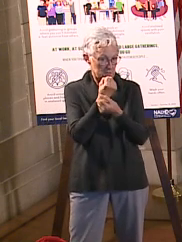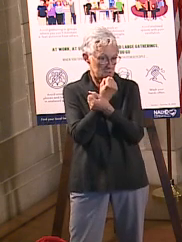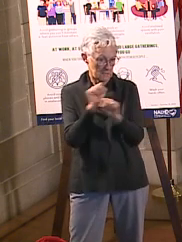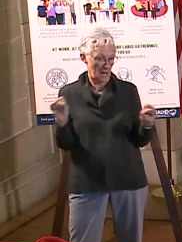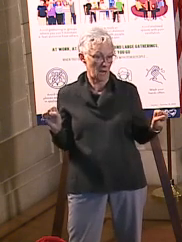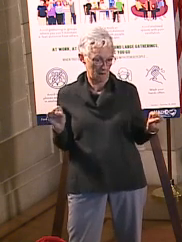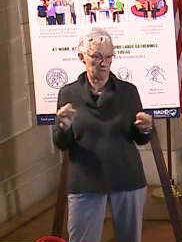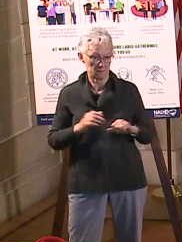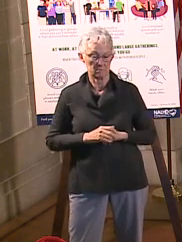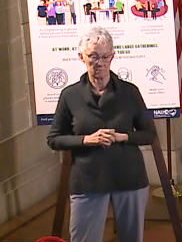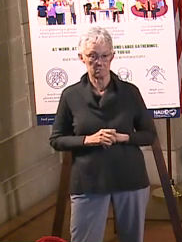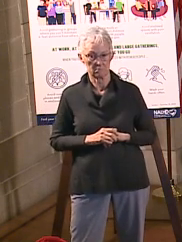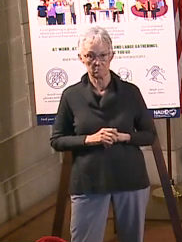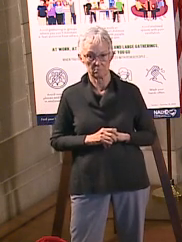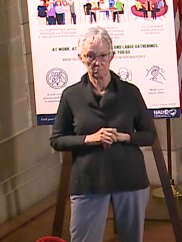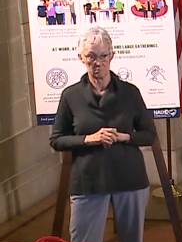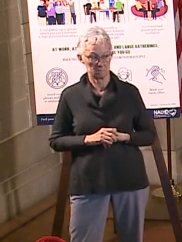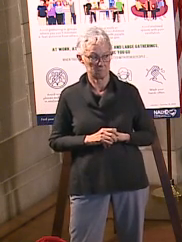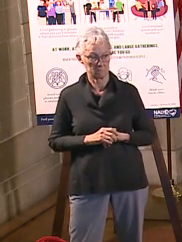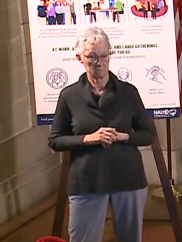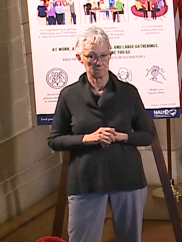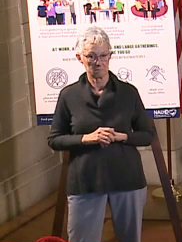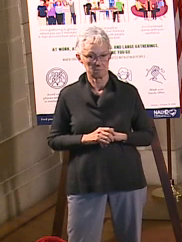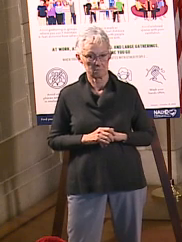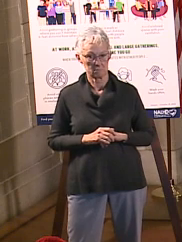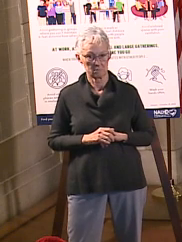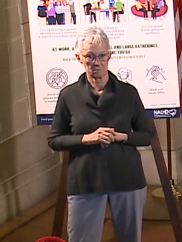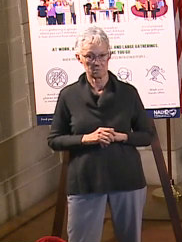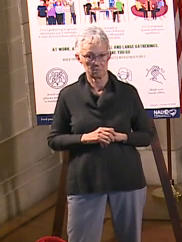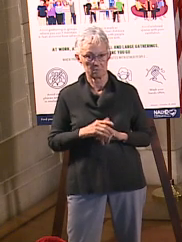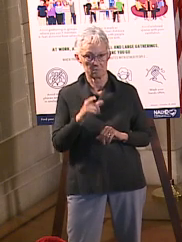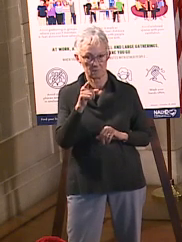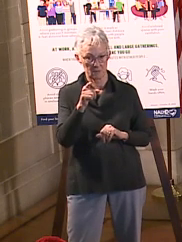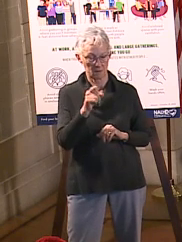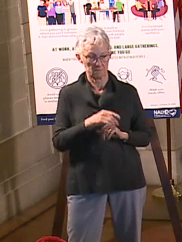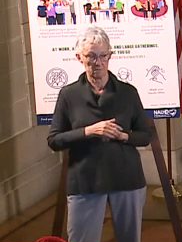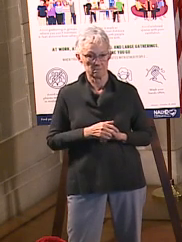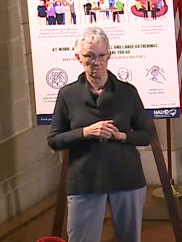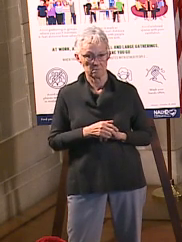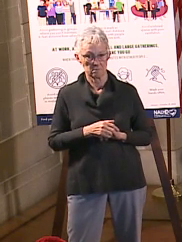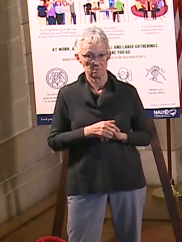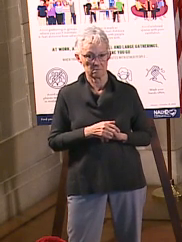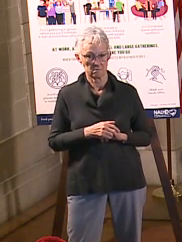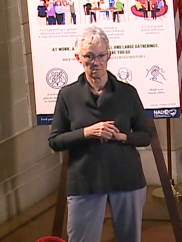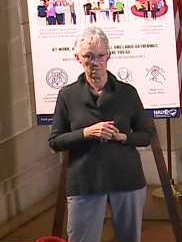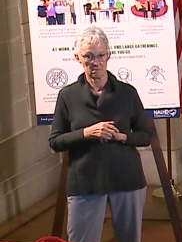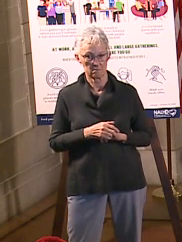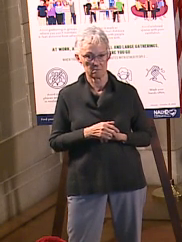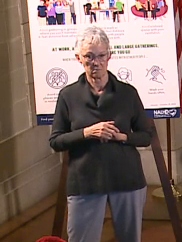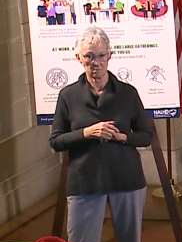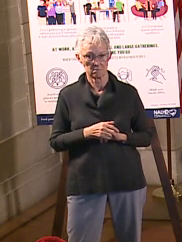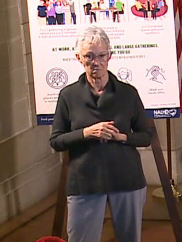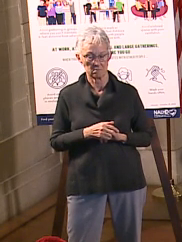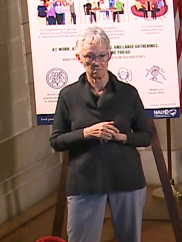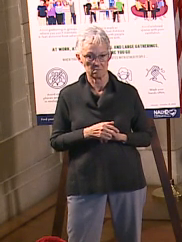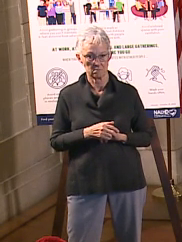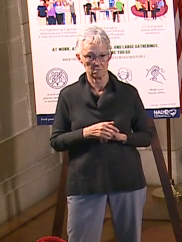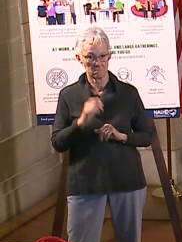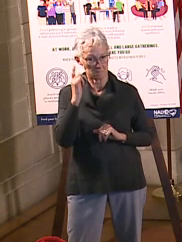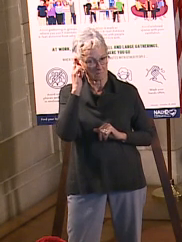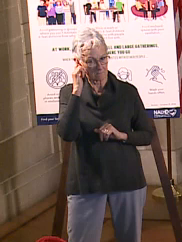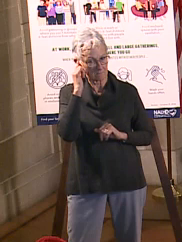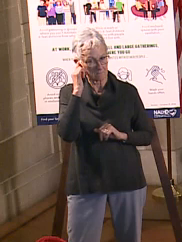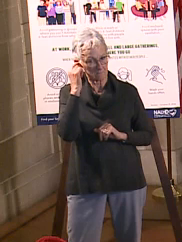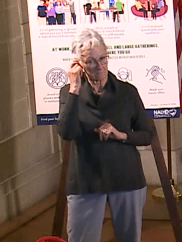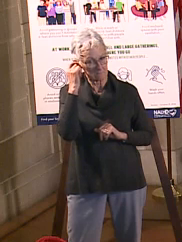staff, and our students. President, while you're still up there, do you expect any drop off